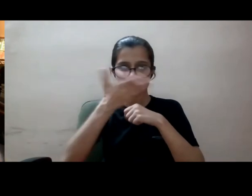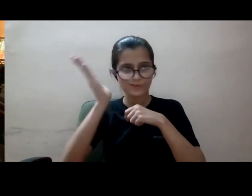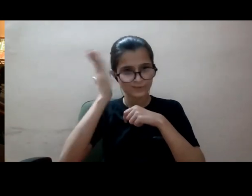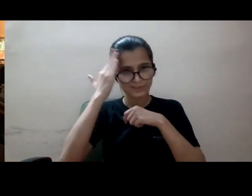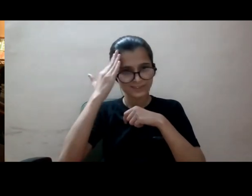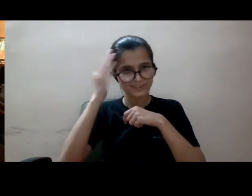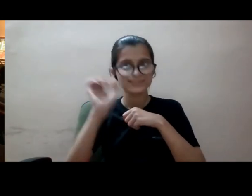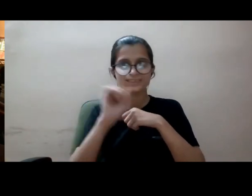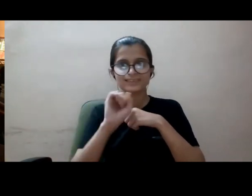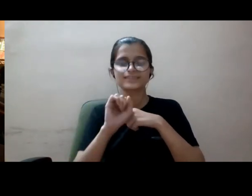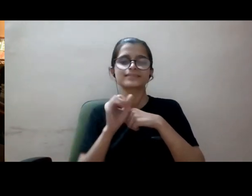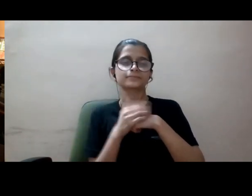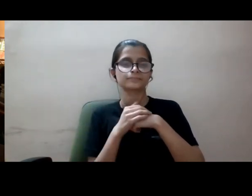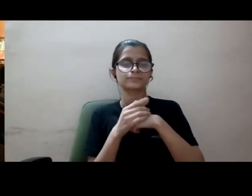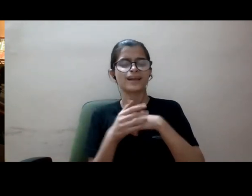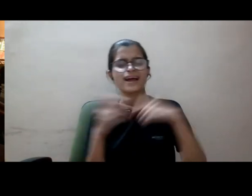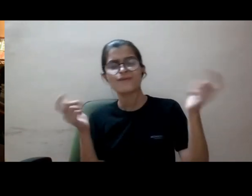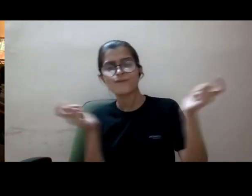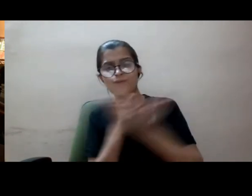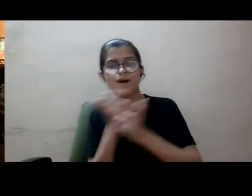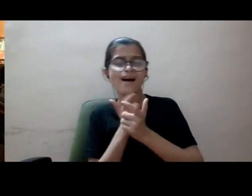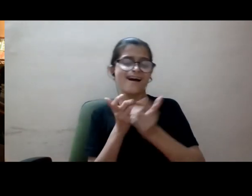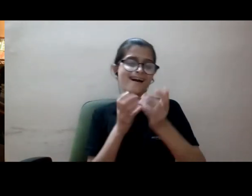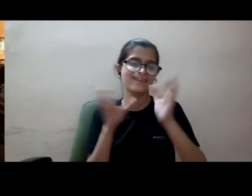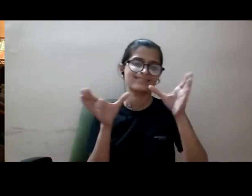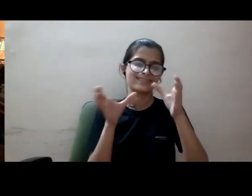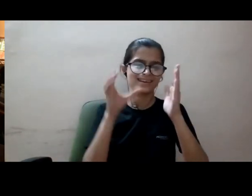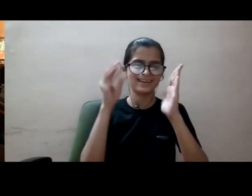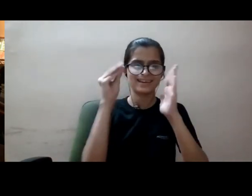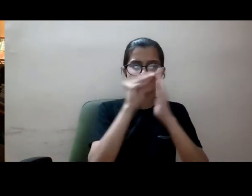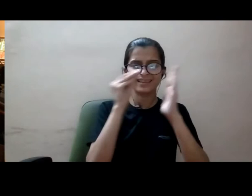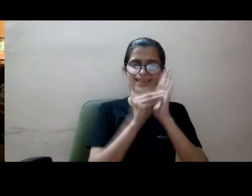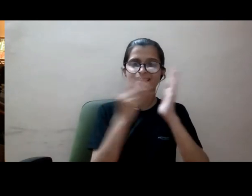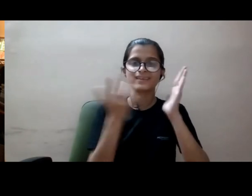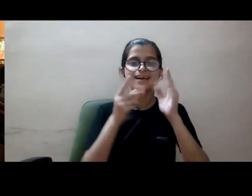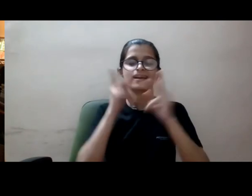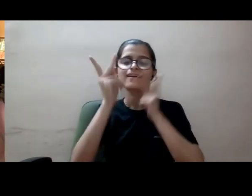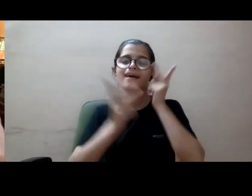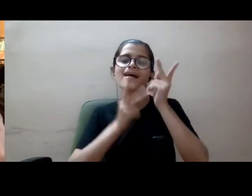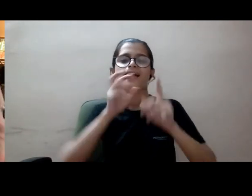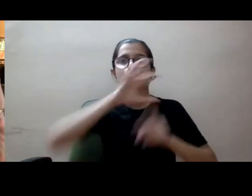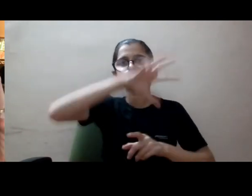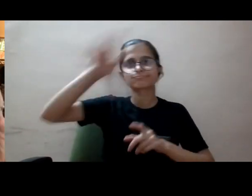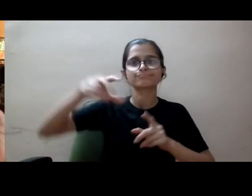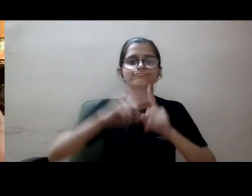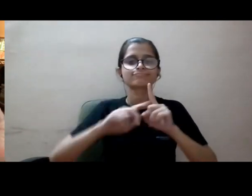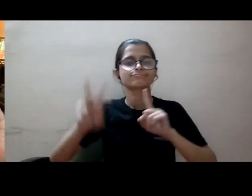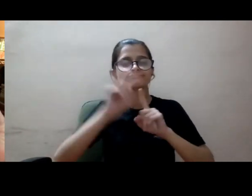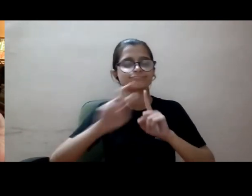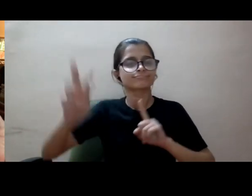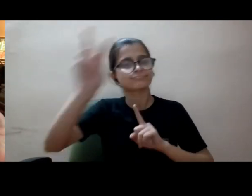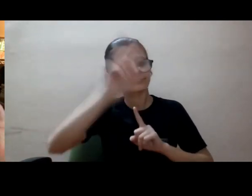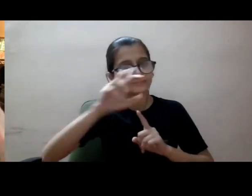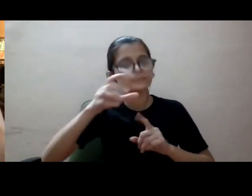a funny section in the book where he travels to a country where the people have had a civil